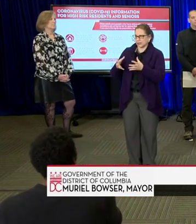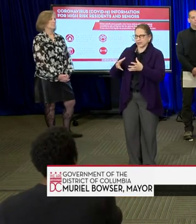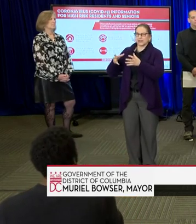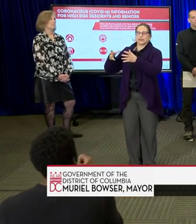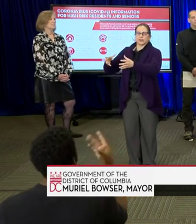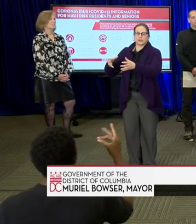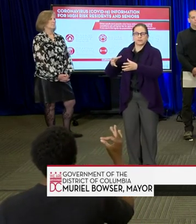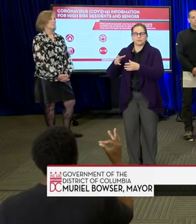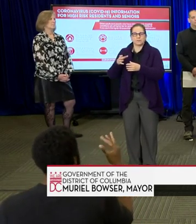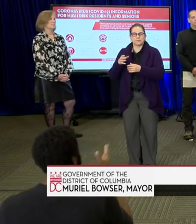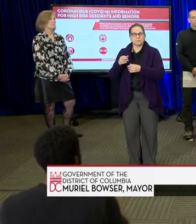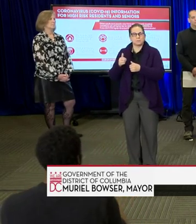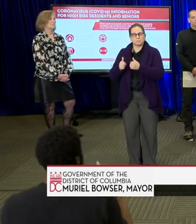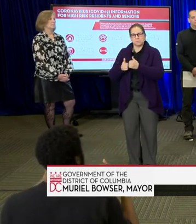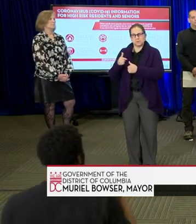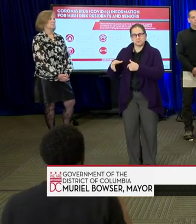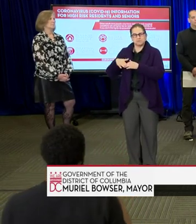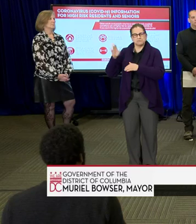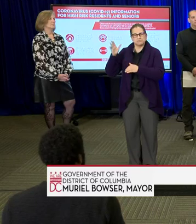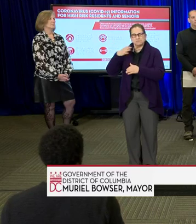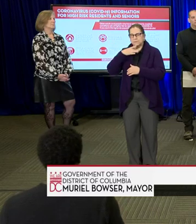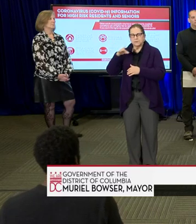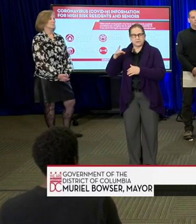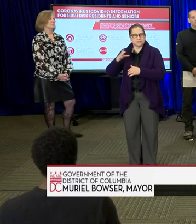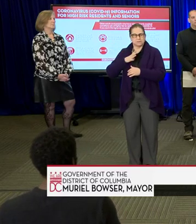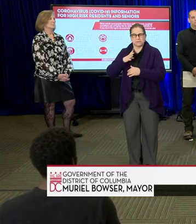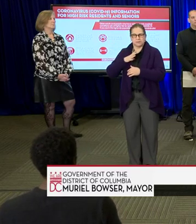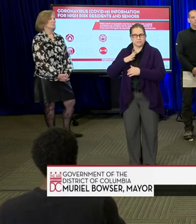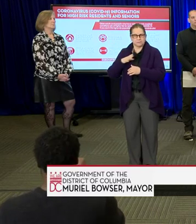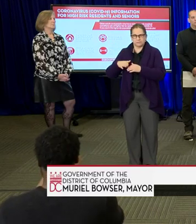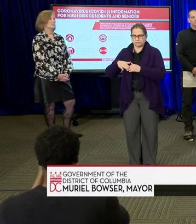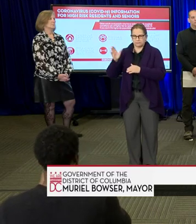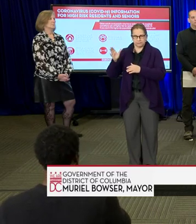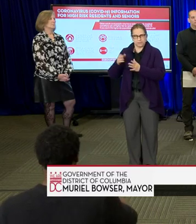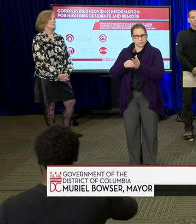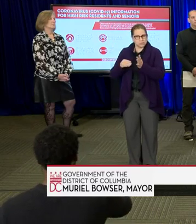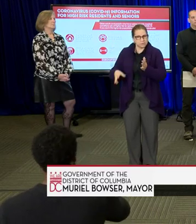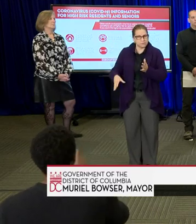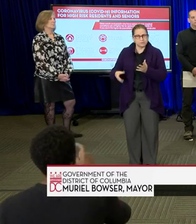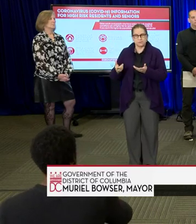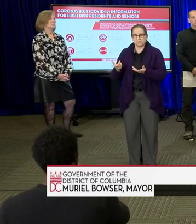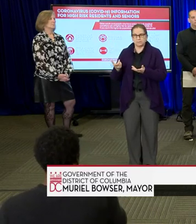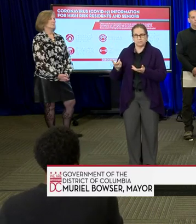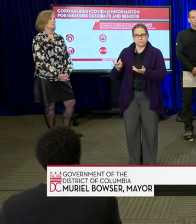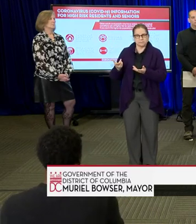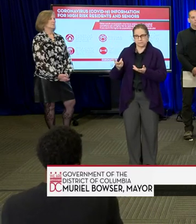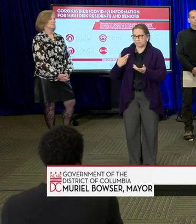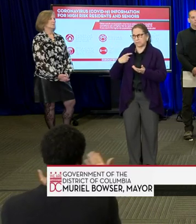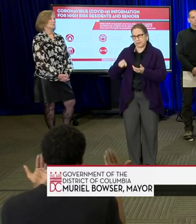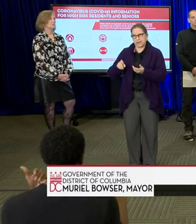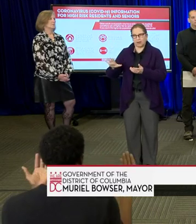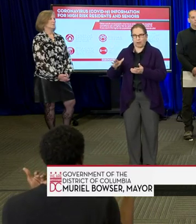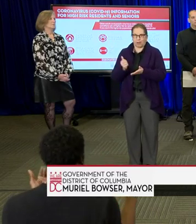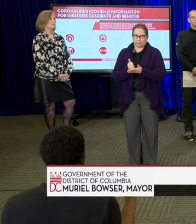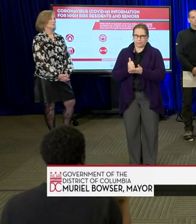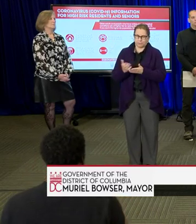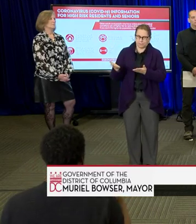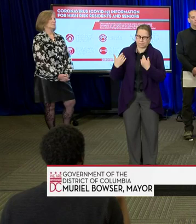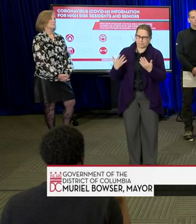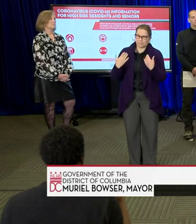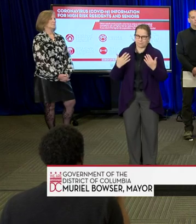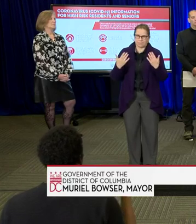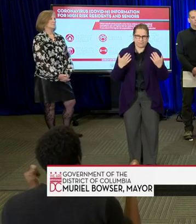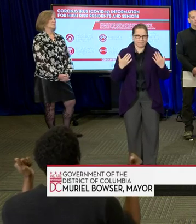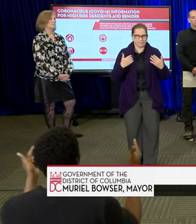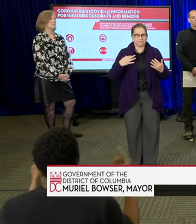your profession, a community member, or a student, we need your assistance in the D.C. Medical Reserve Corps. All volunteers